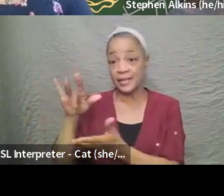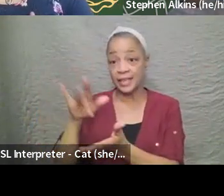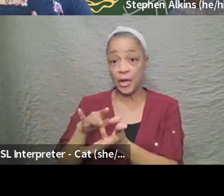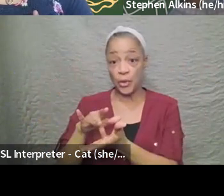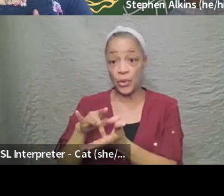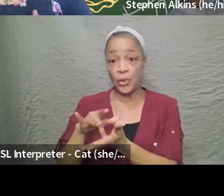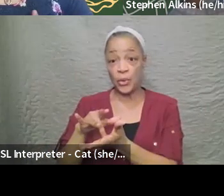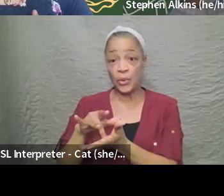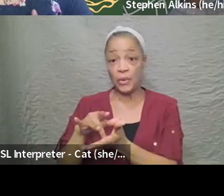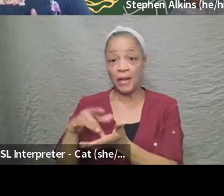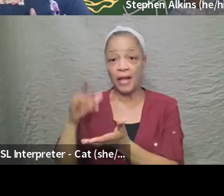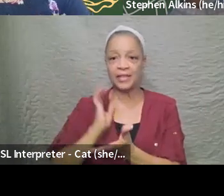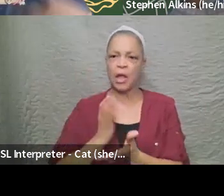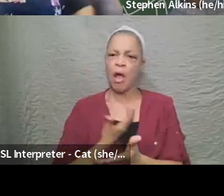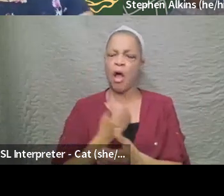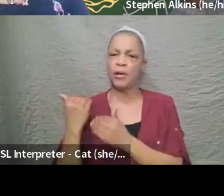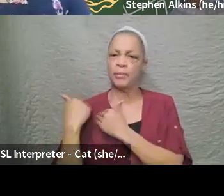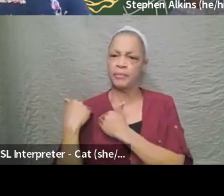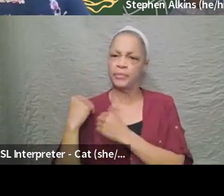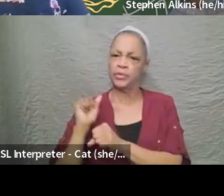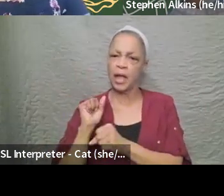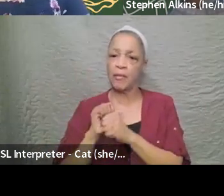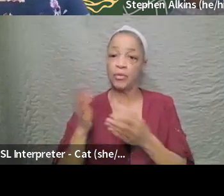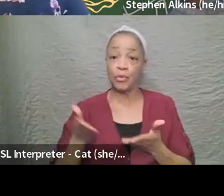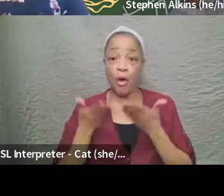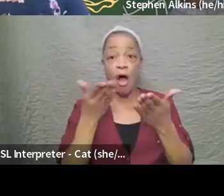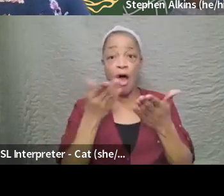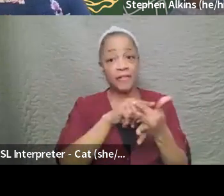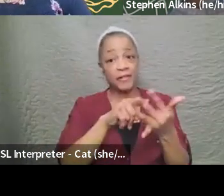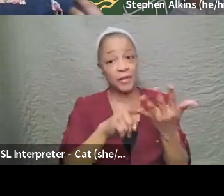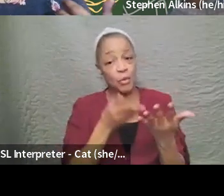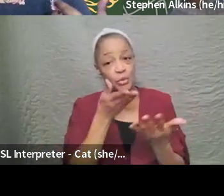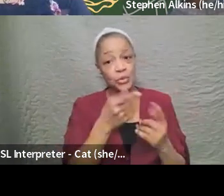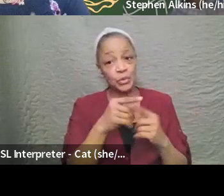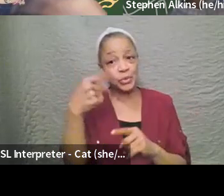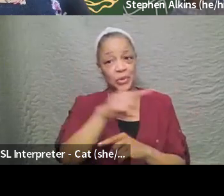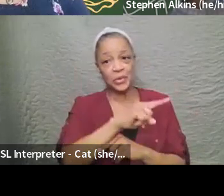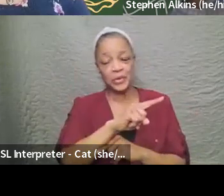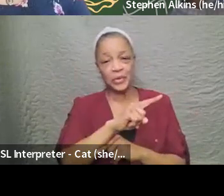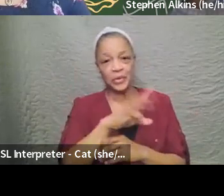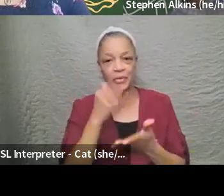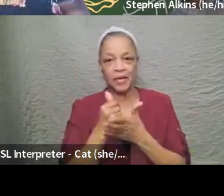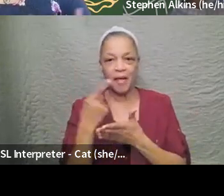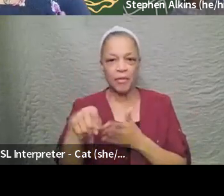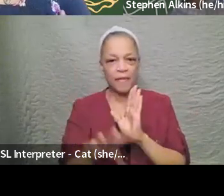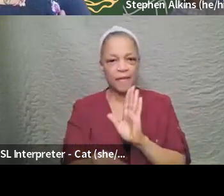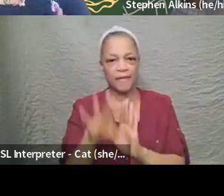like it's our job to offer those up to you all, helping you